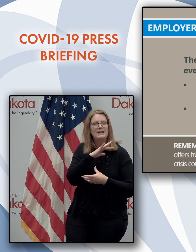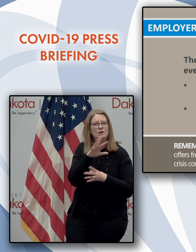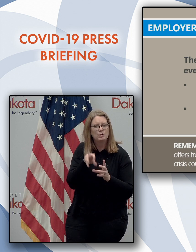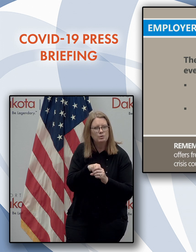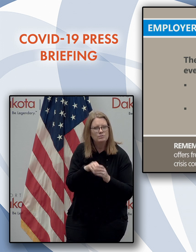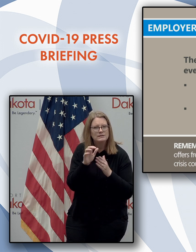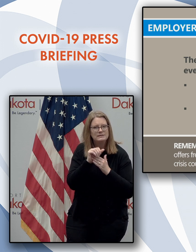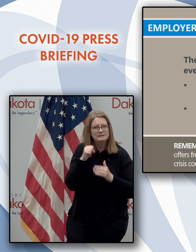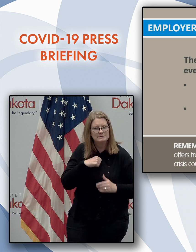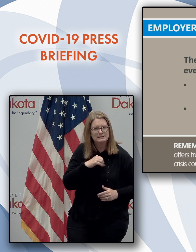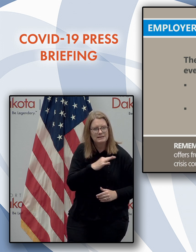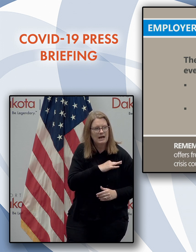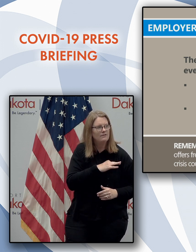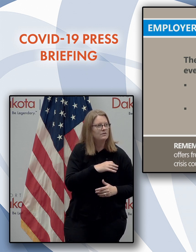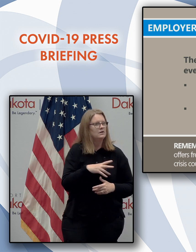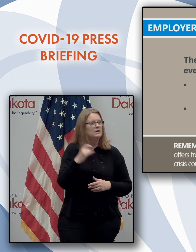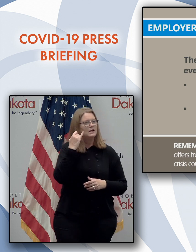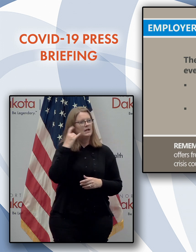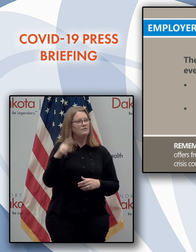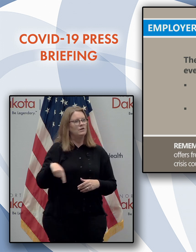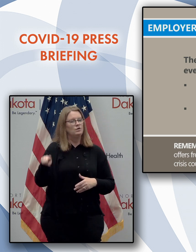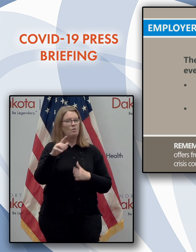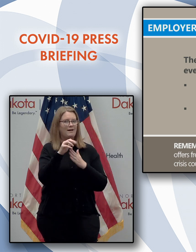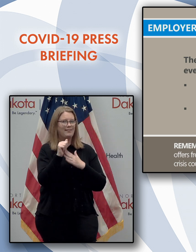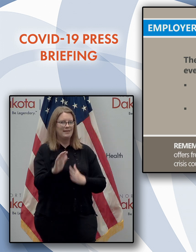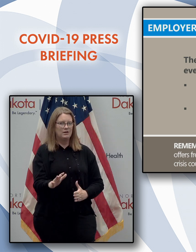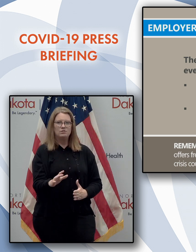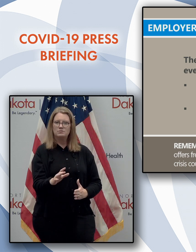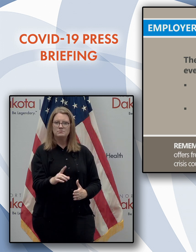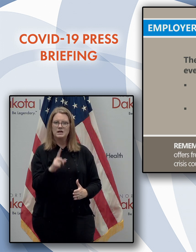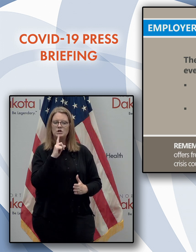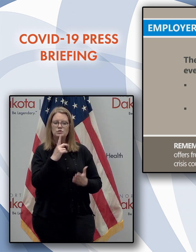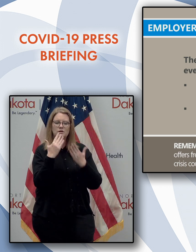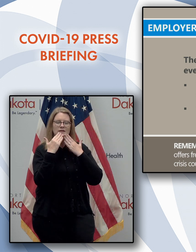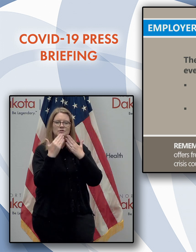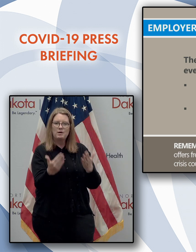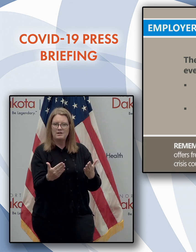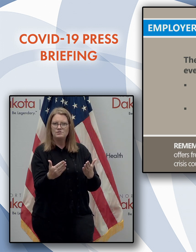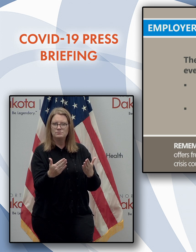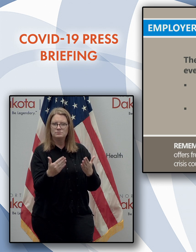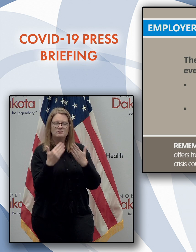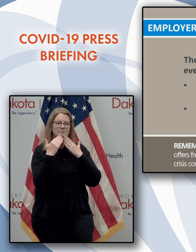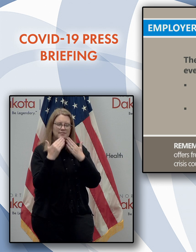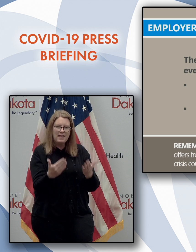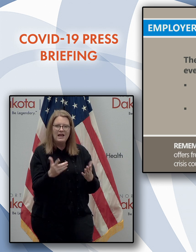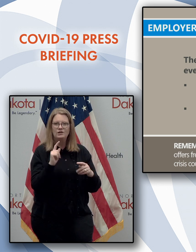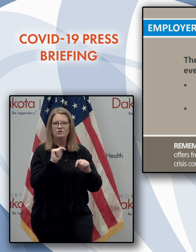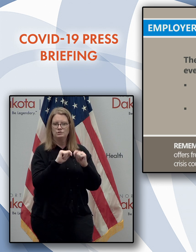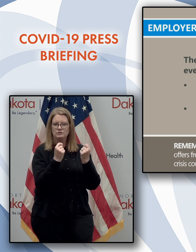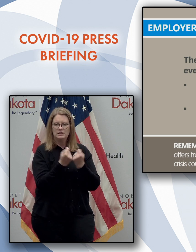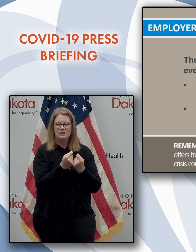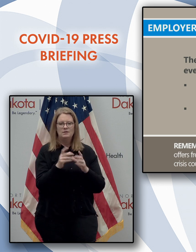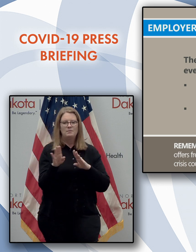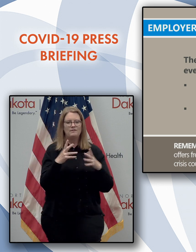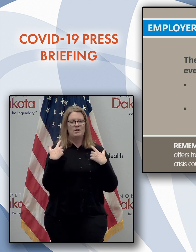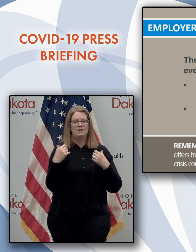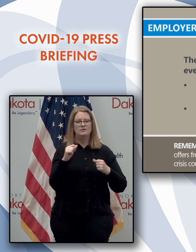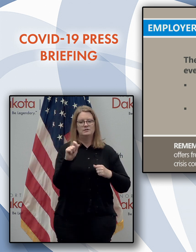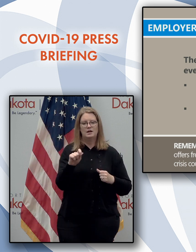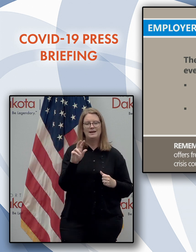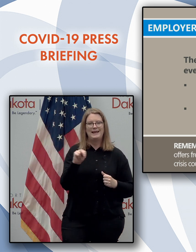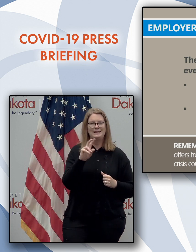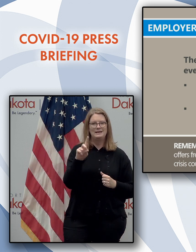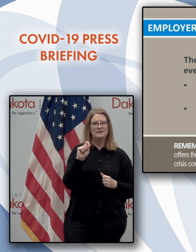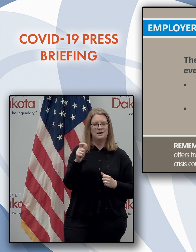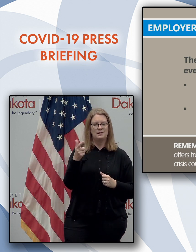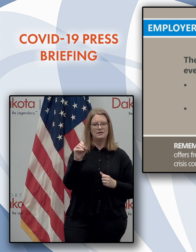a leader, make sure that you find time to express your gratitude to your team. Visit behavioralhealth.nd.gov to review Behavioral